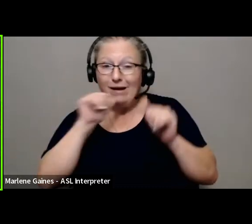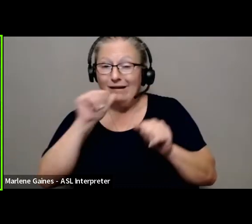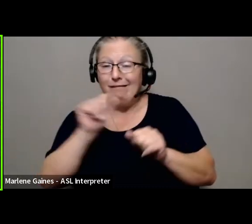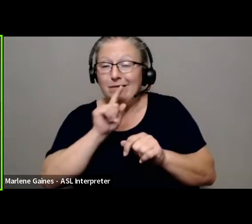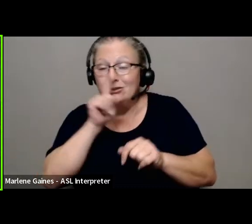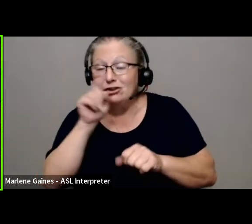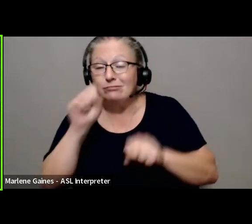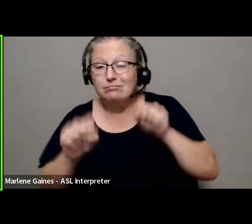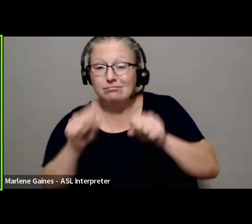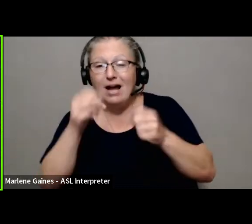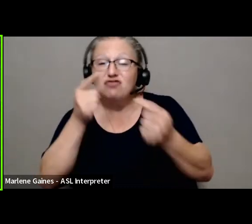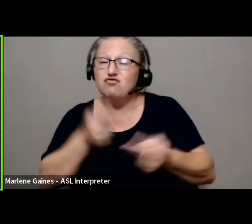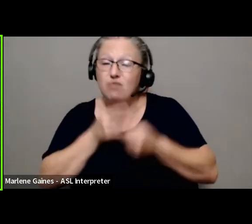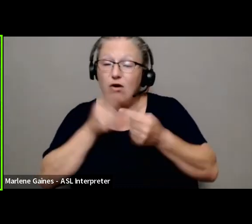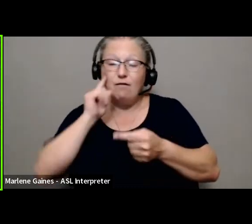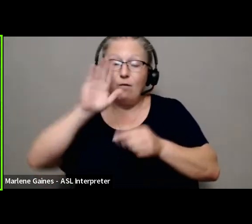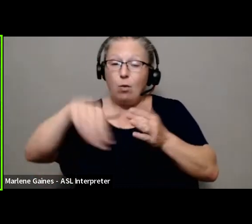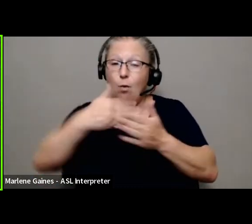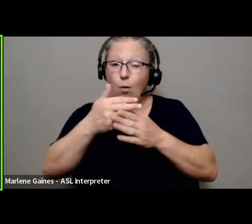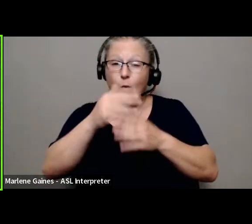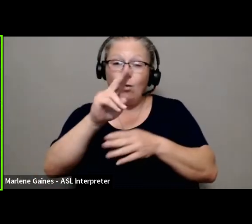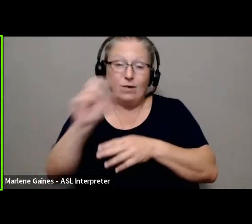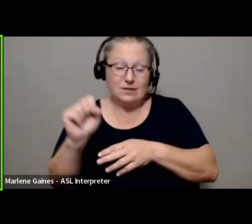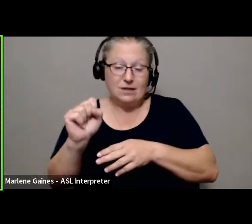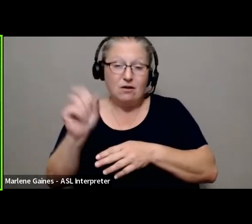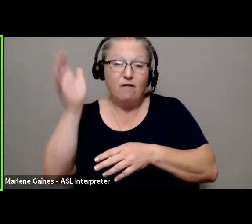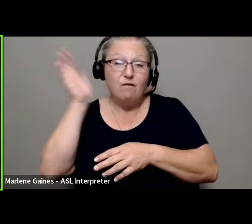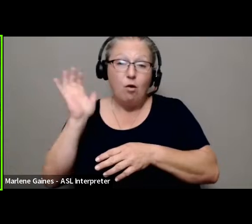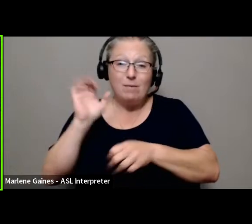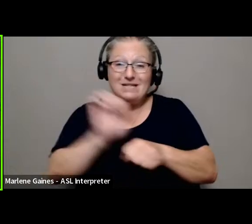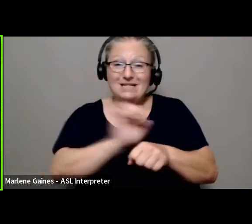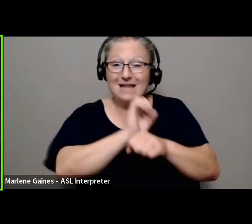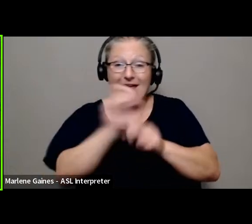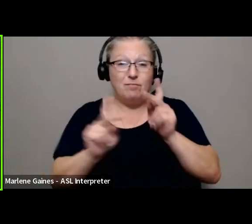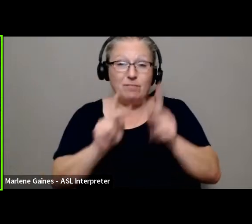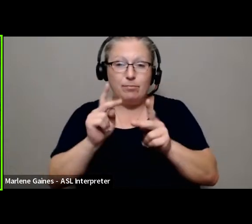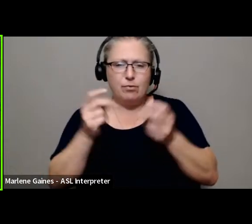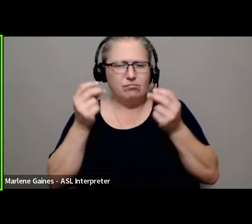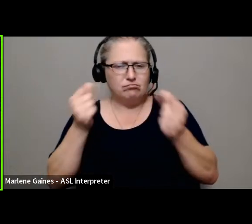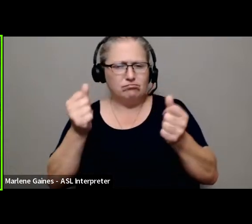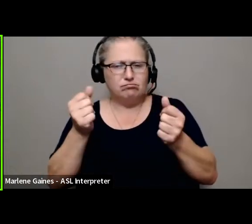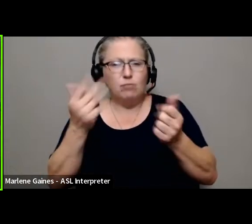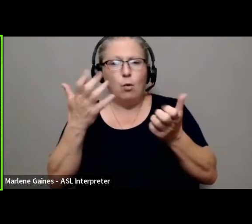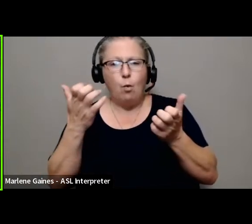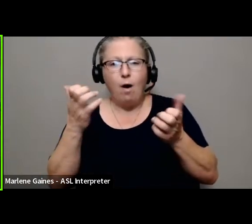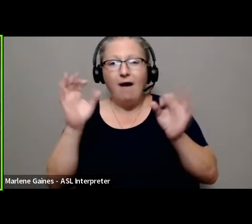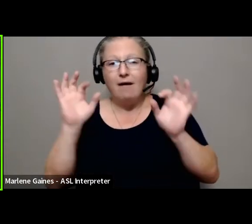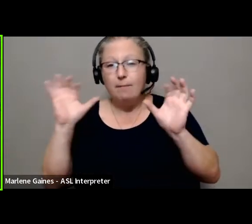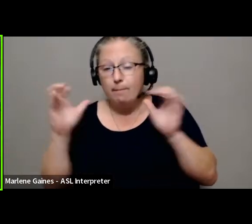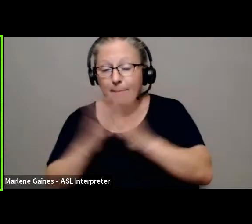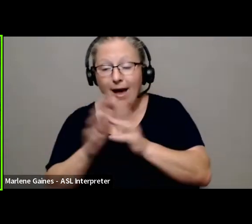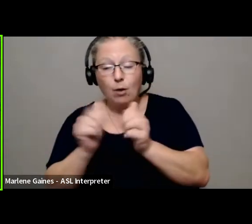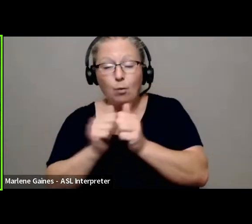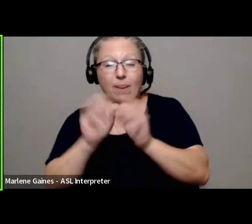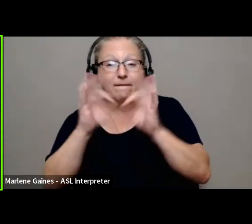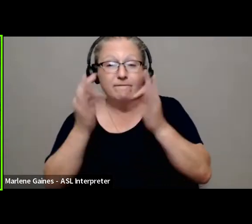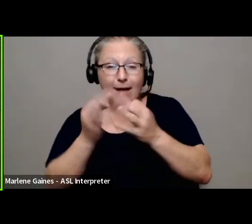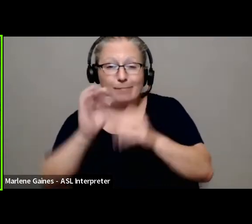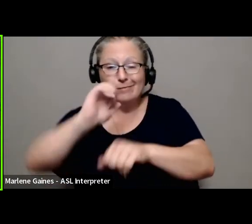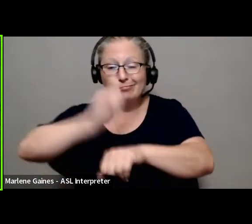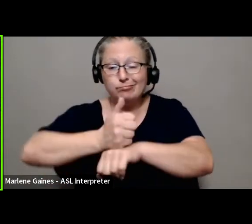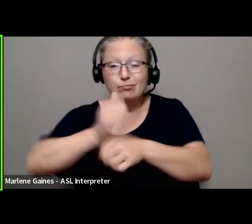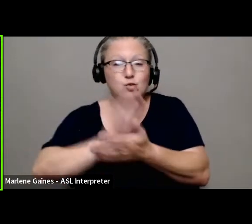for the nation as a whole. Formerly enslaved people immediately sought to reunite families, establish